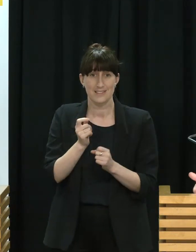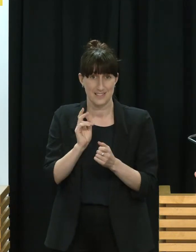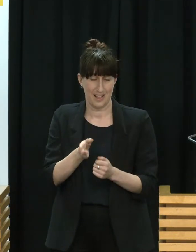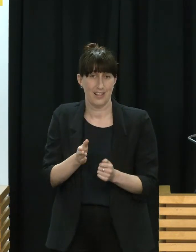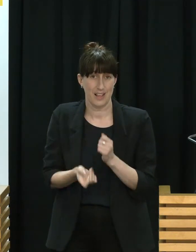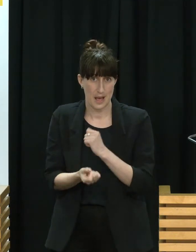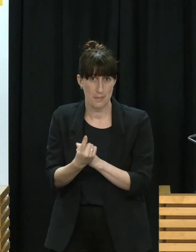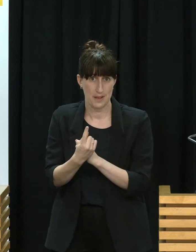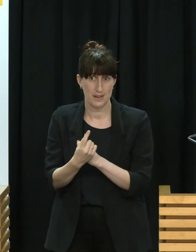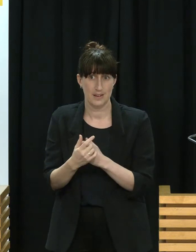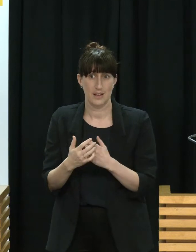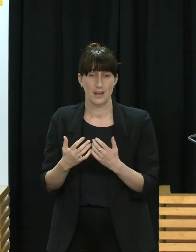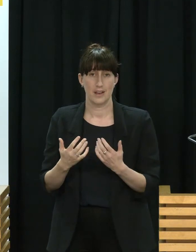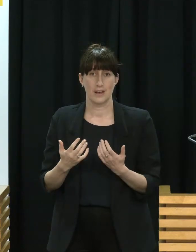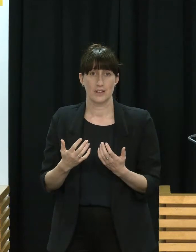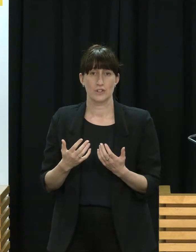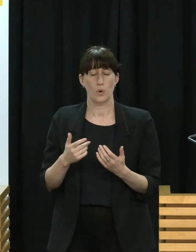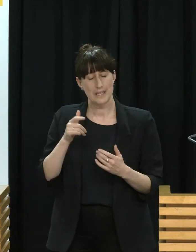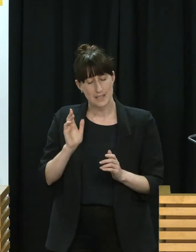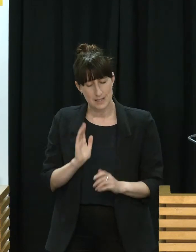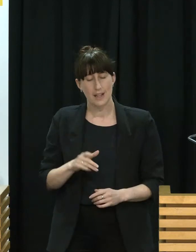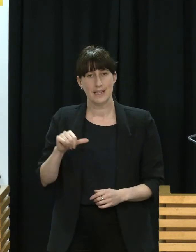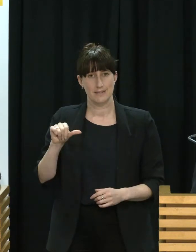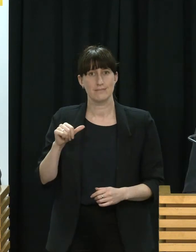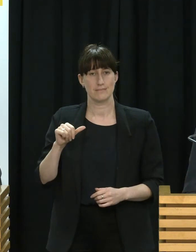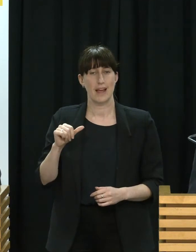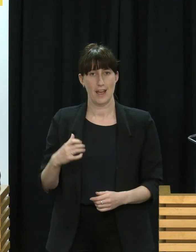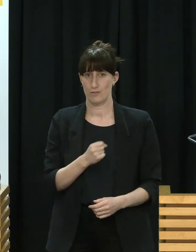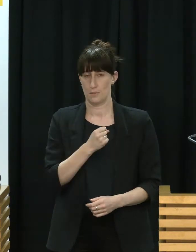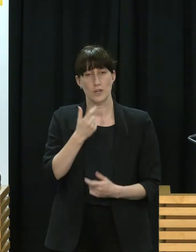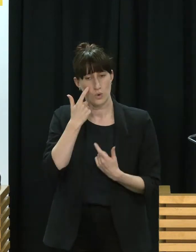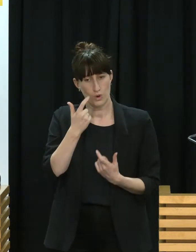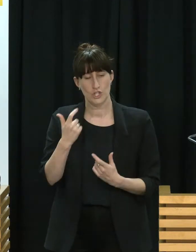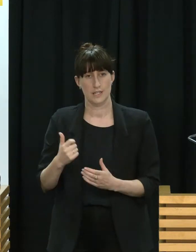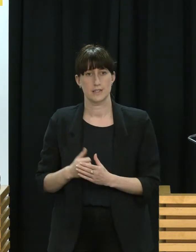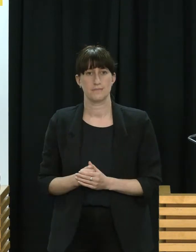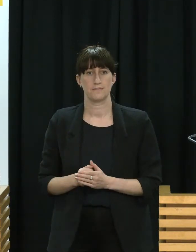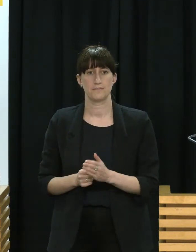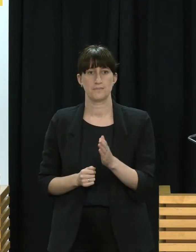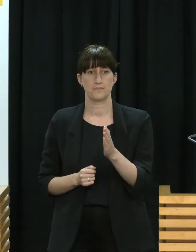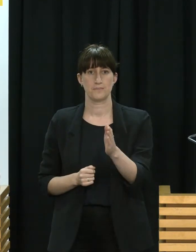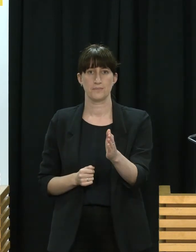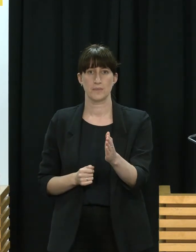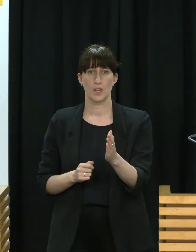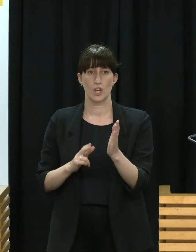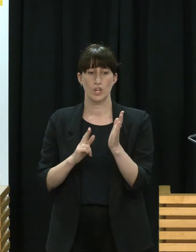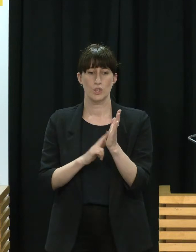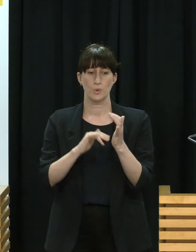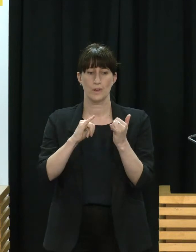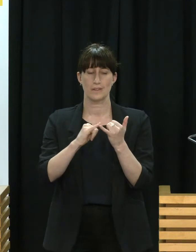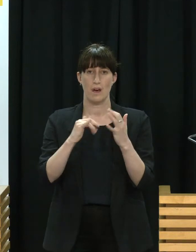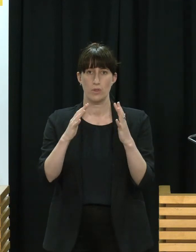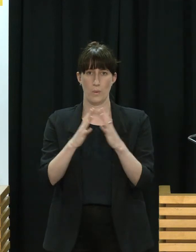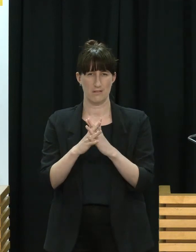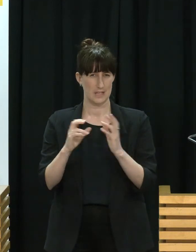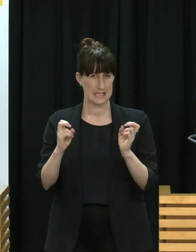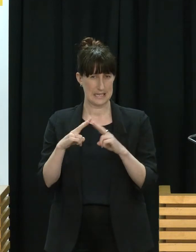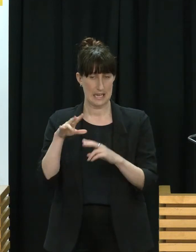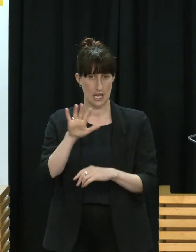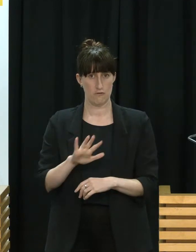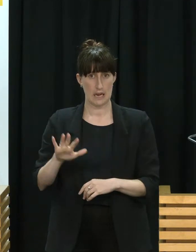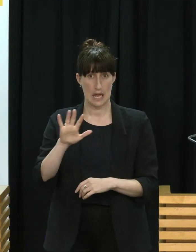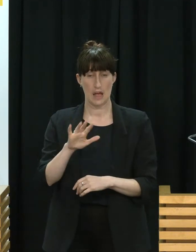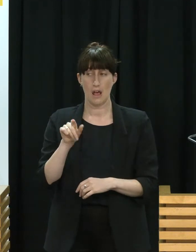to maintain our current approach of being cautious. Gina. Did New South Wales downplay the threat of COVID over there in their advice